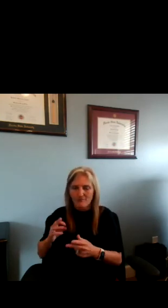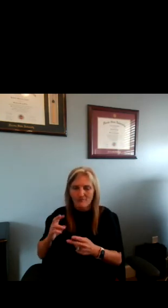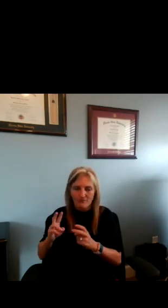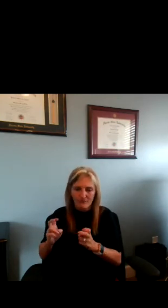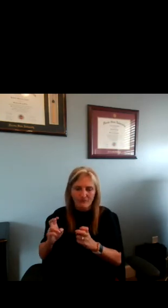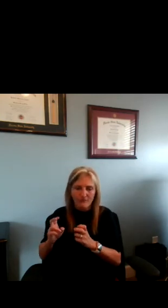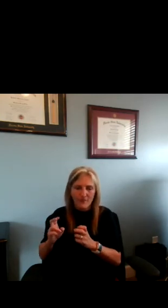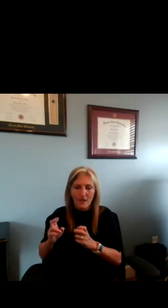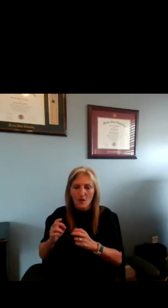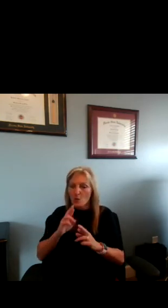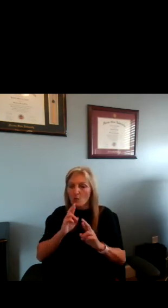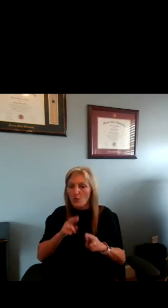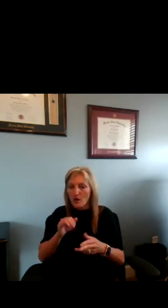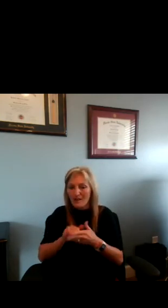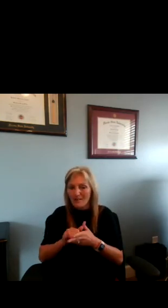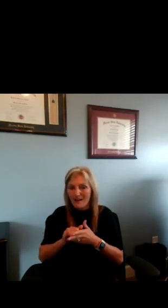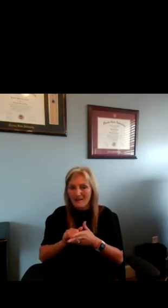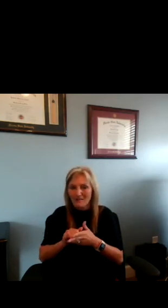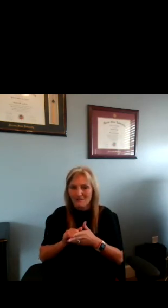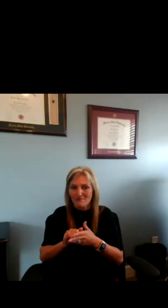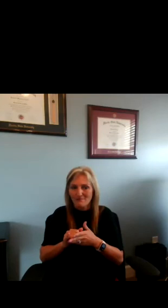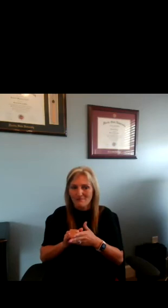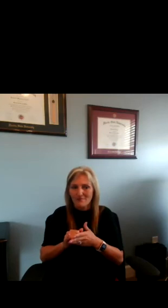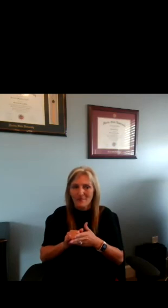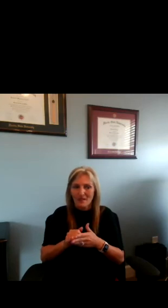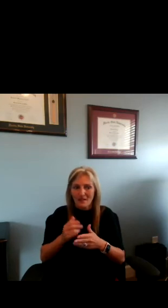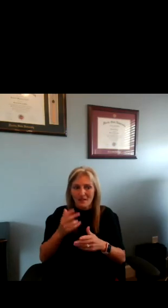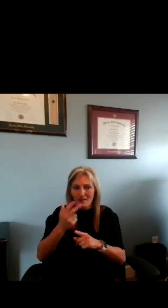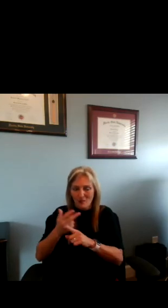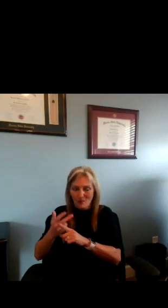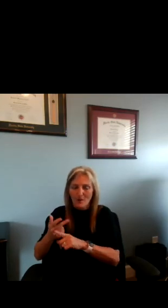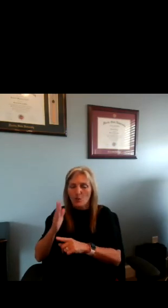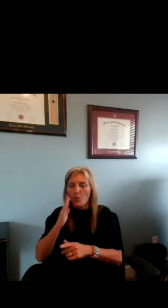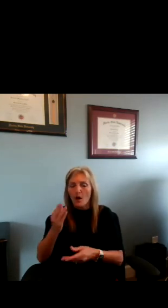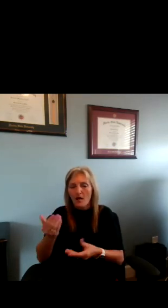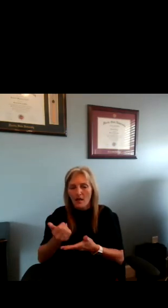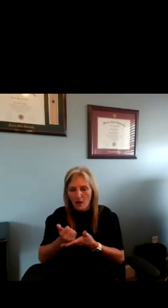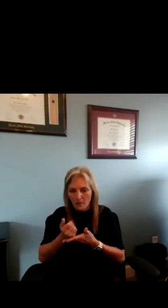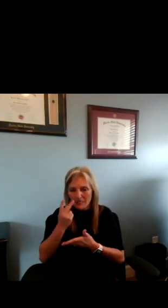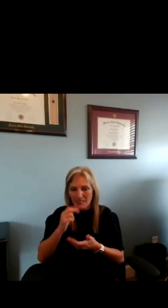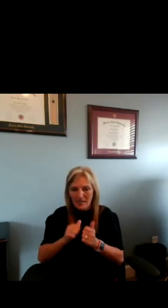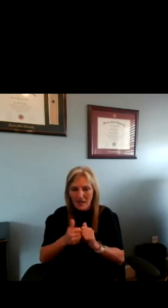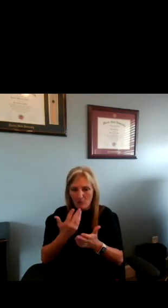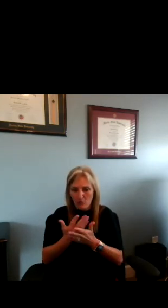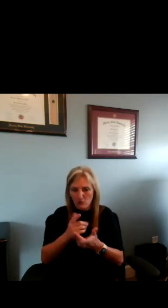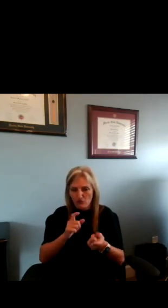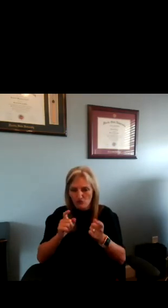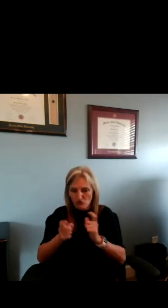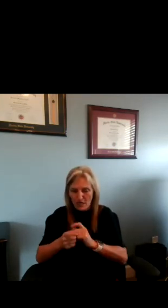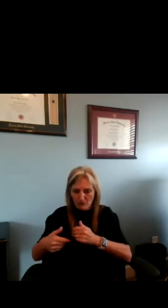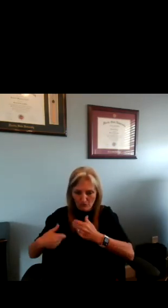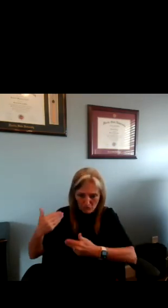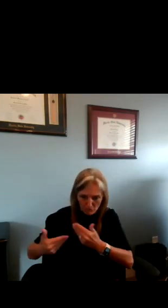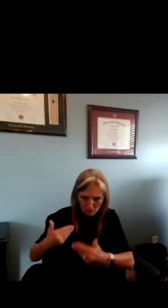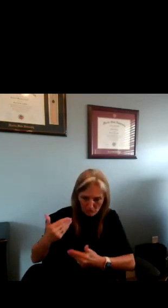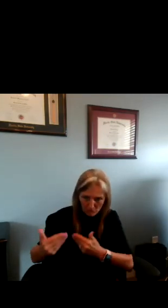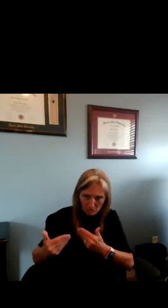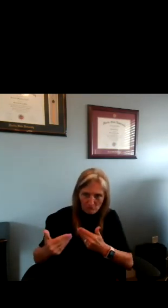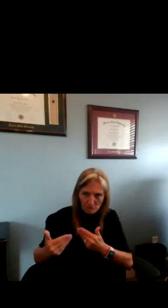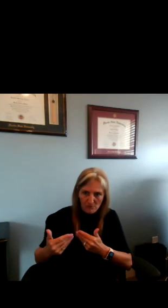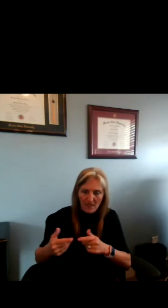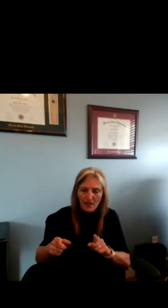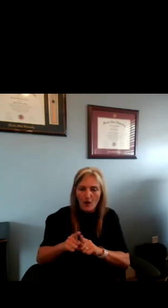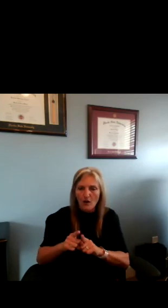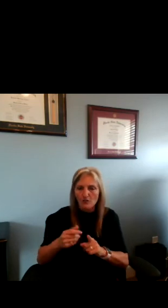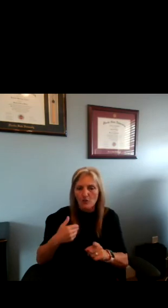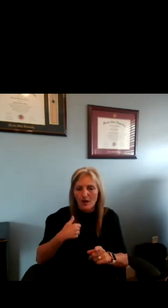this quarterly, we'll be able to see how conditions change in facilities over time. And we believe that this not only promotes transparency, but it also keeps